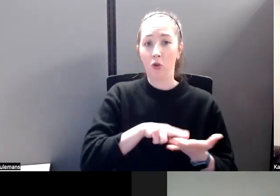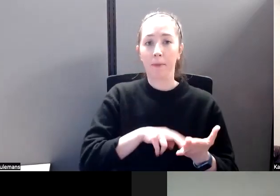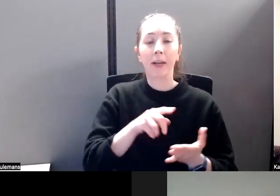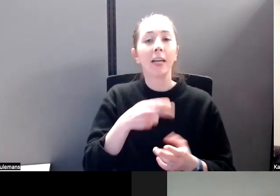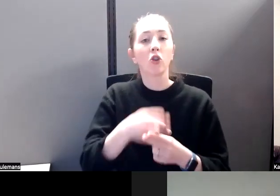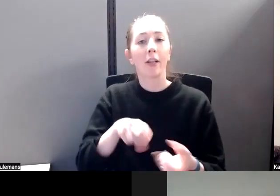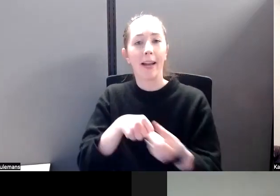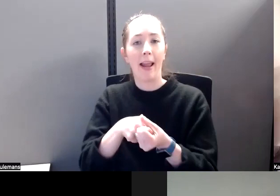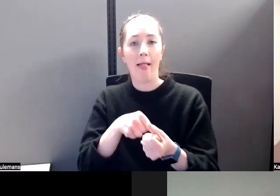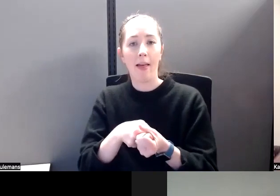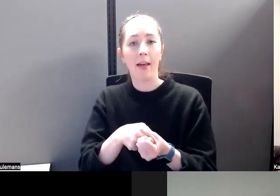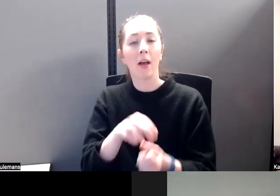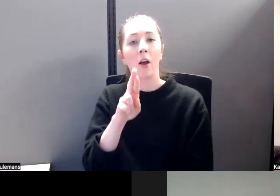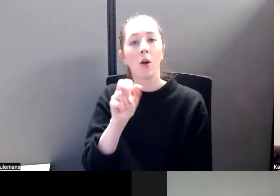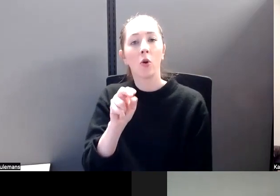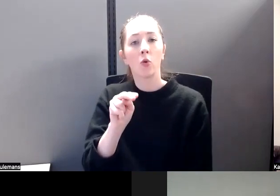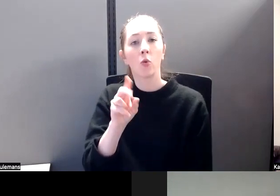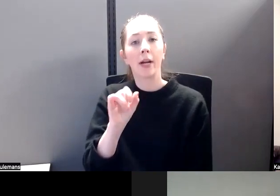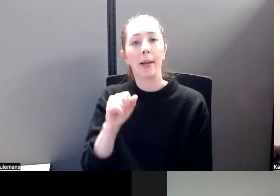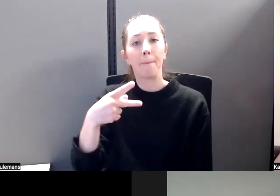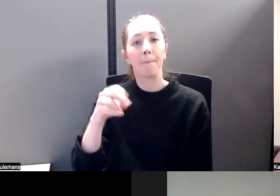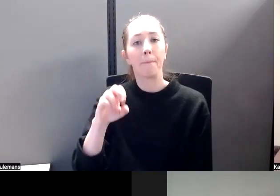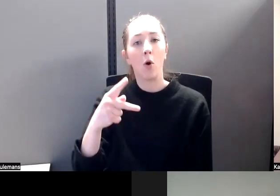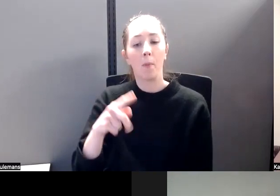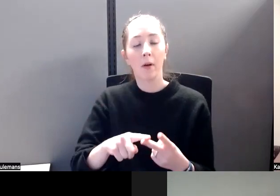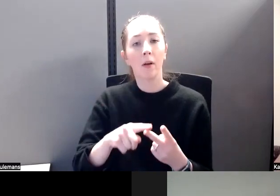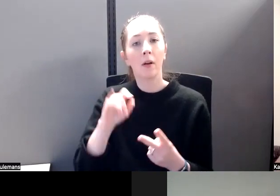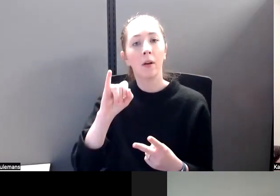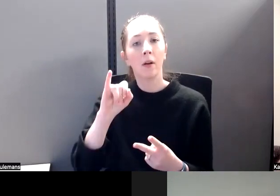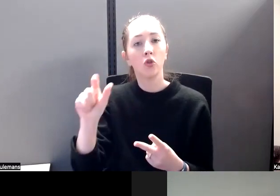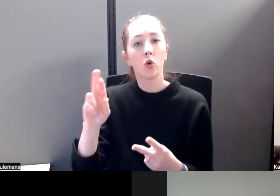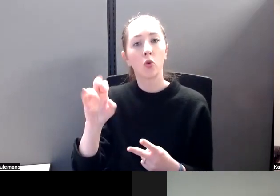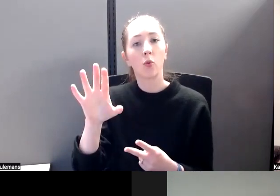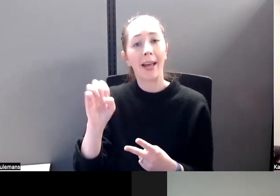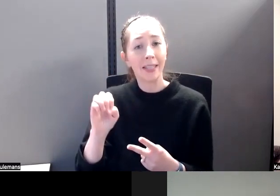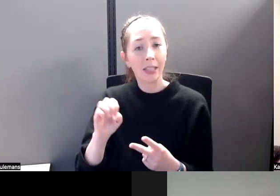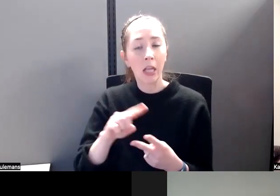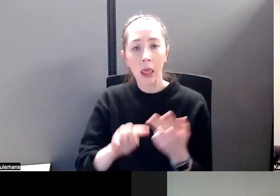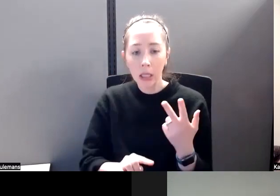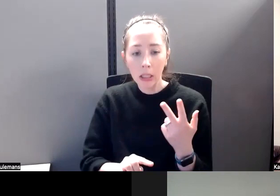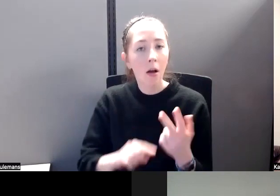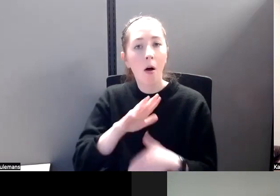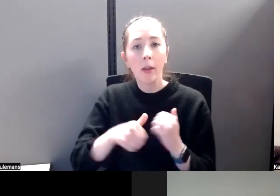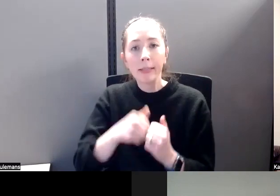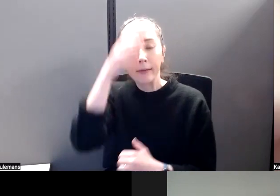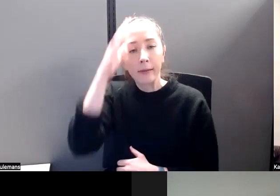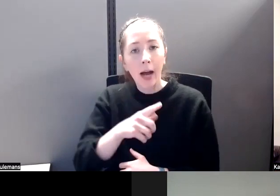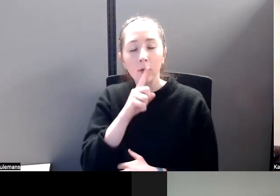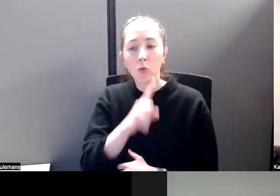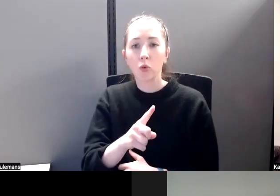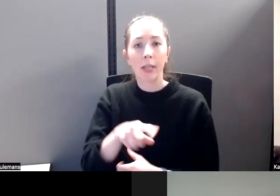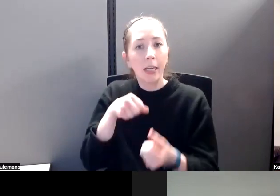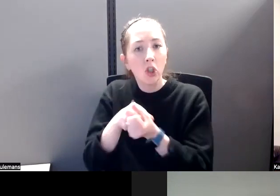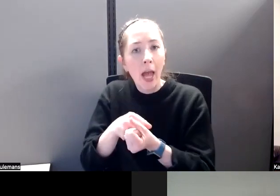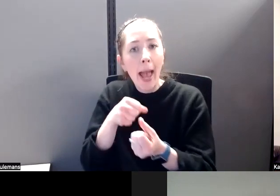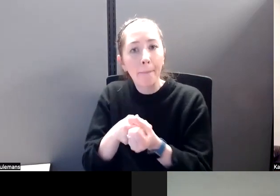Randy Pope at Hallmark, you know, Joel Rice, Michael Barbuto, all these guys were